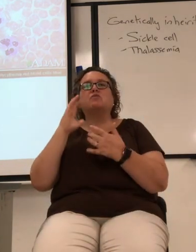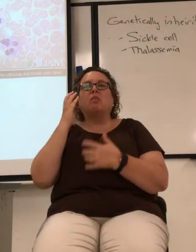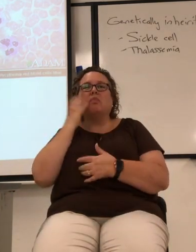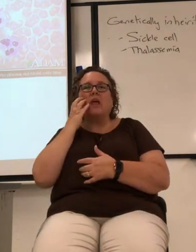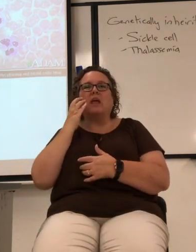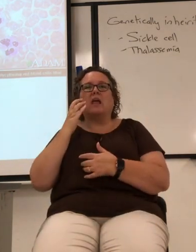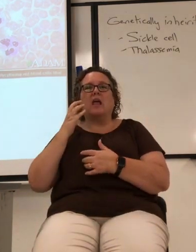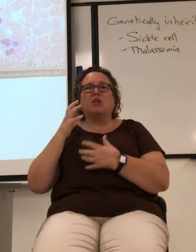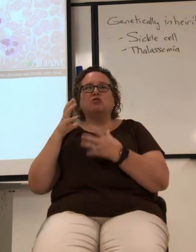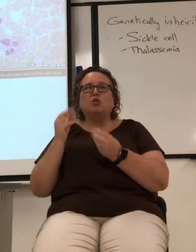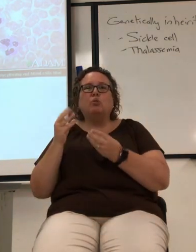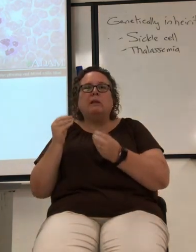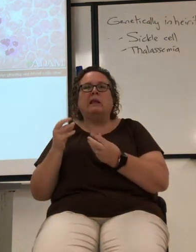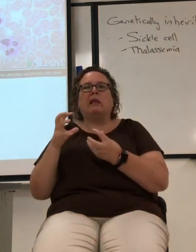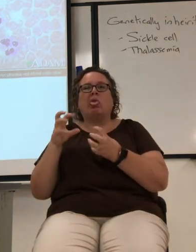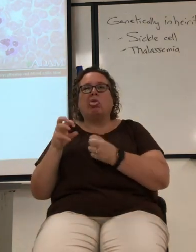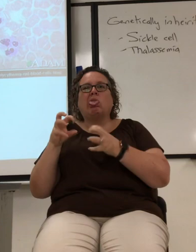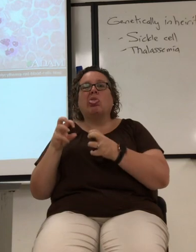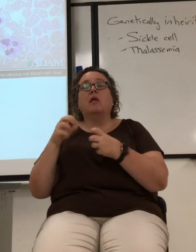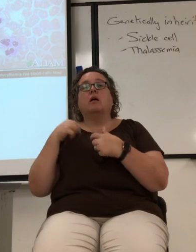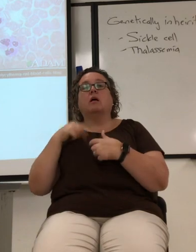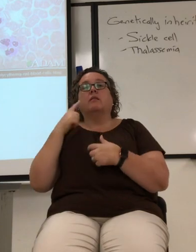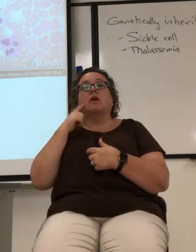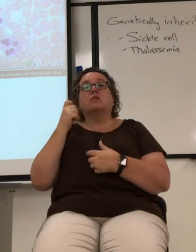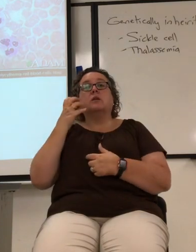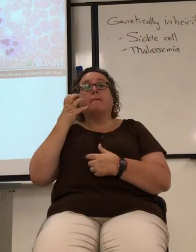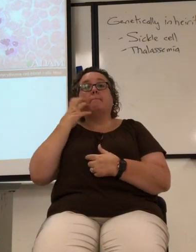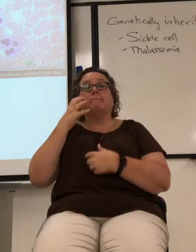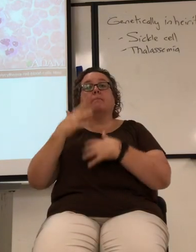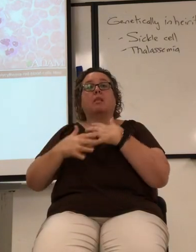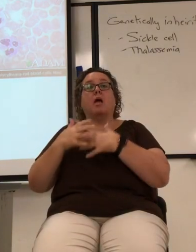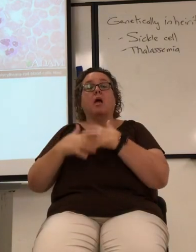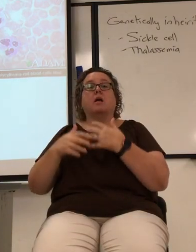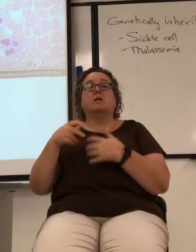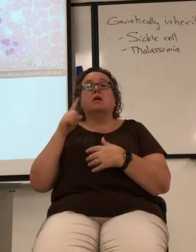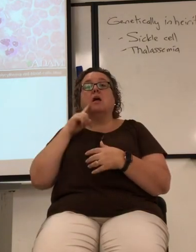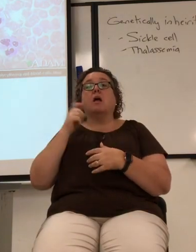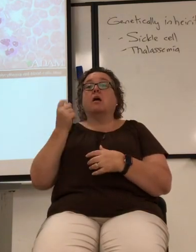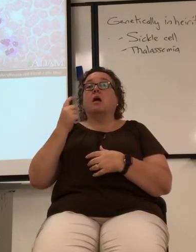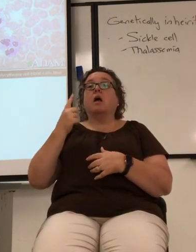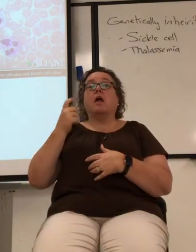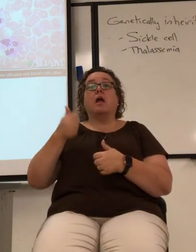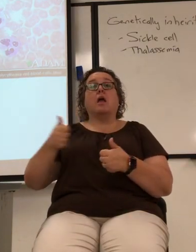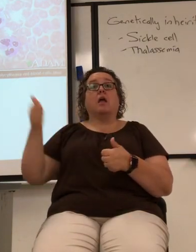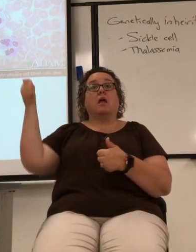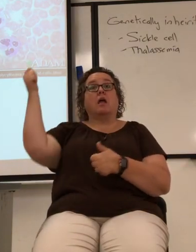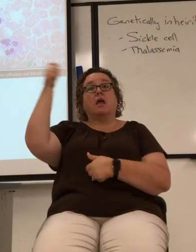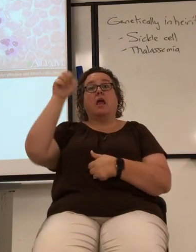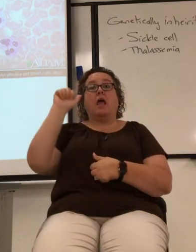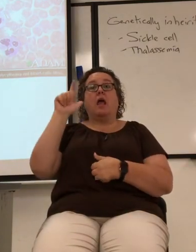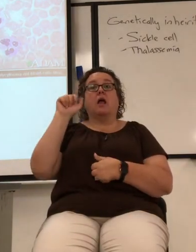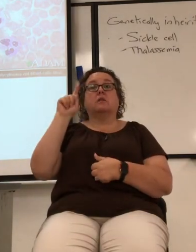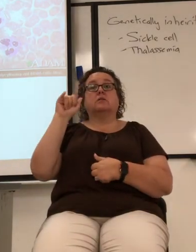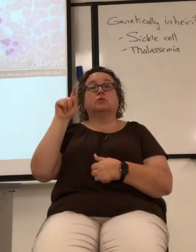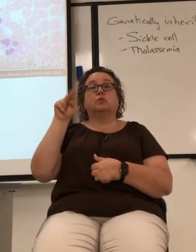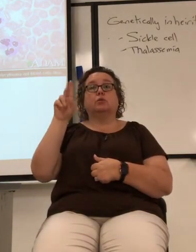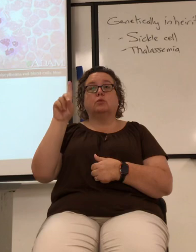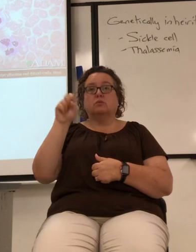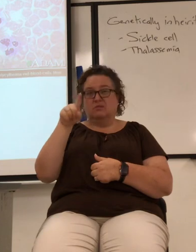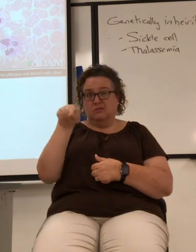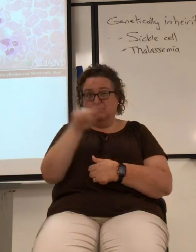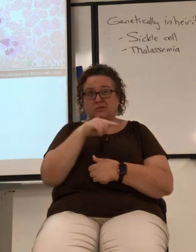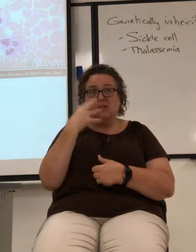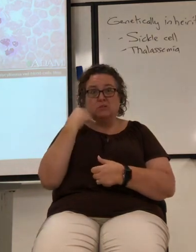content. There's blood doping, I'll talk about that. Altitude, which you encounter just by driving up to Lake